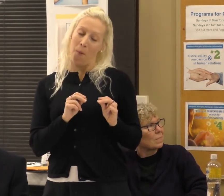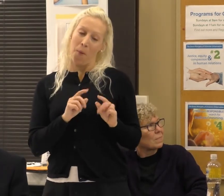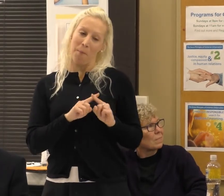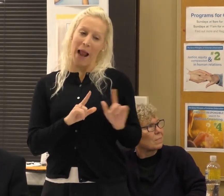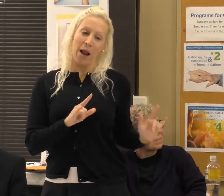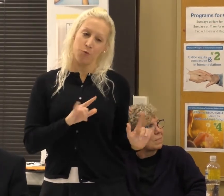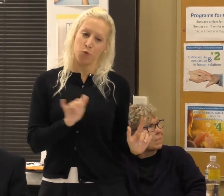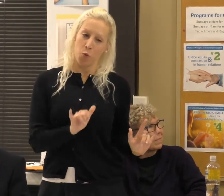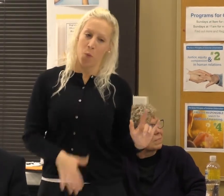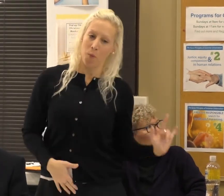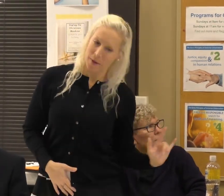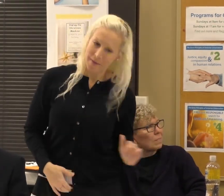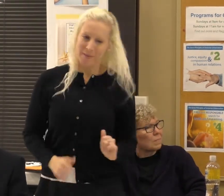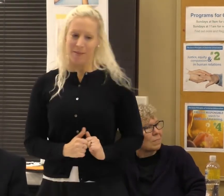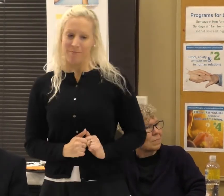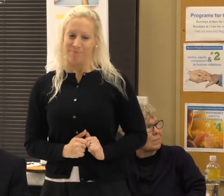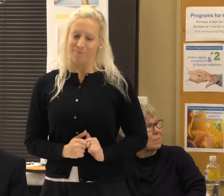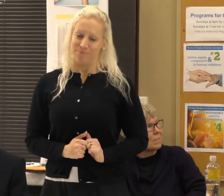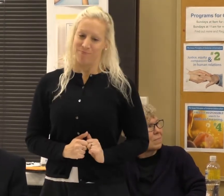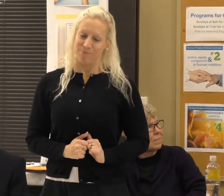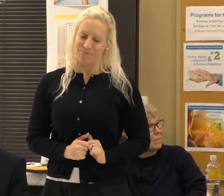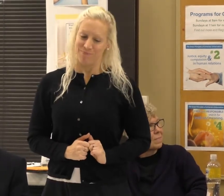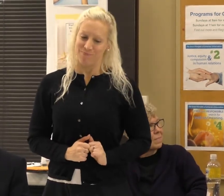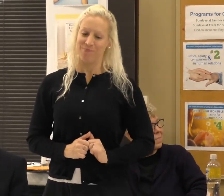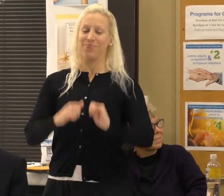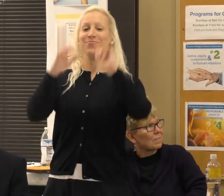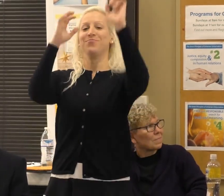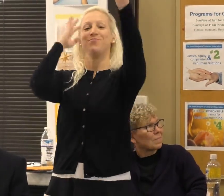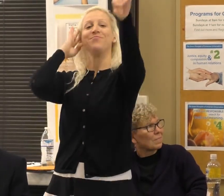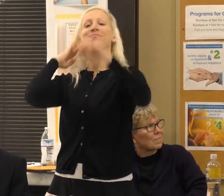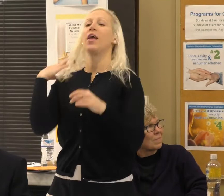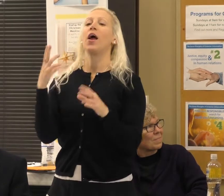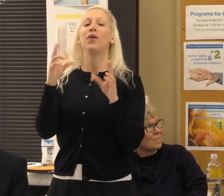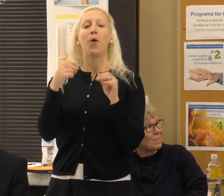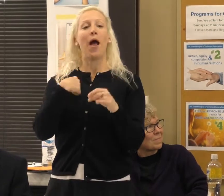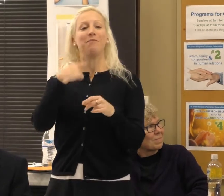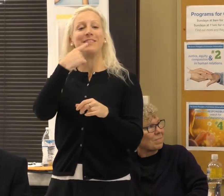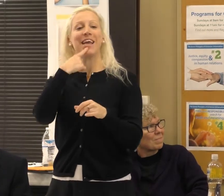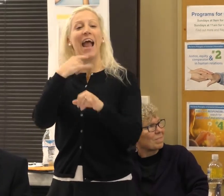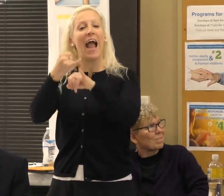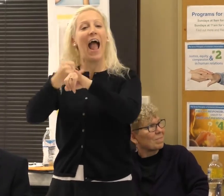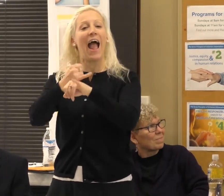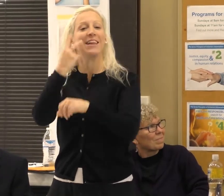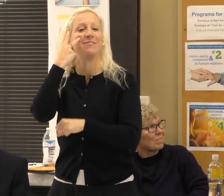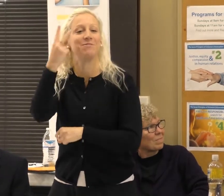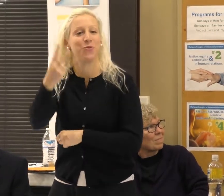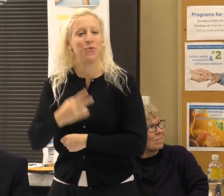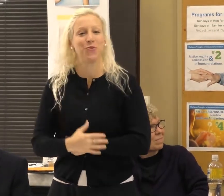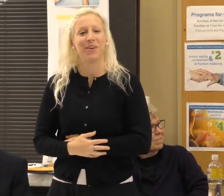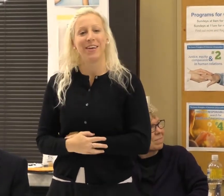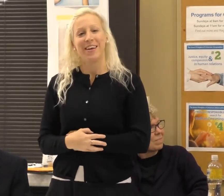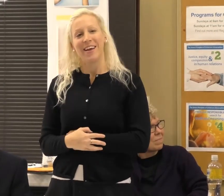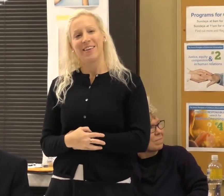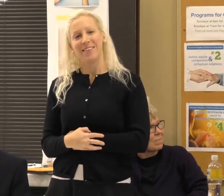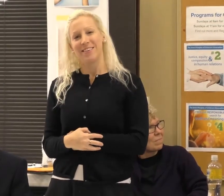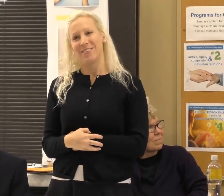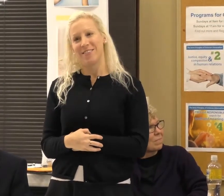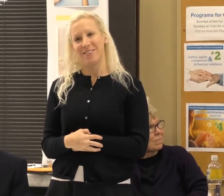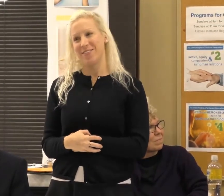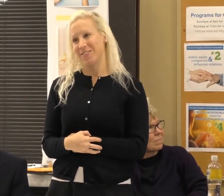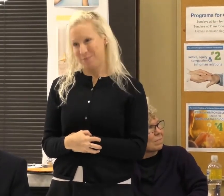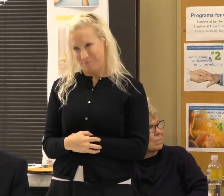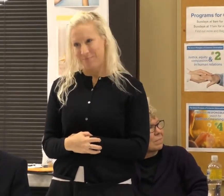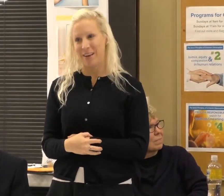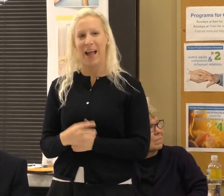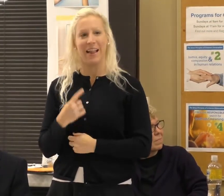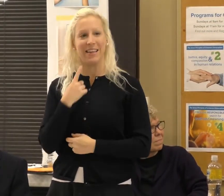No? No? I do love you, though. I do love you. Thank you for that. No, I'm saying island view.